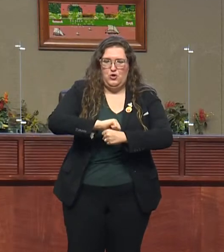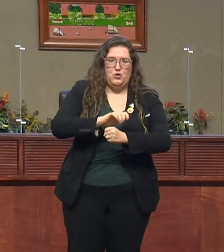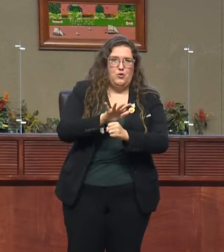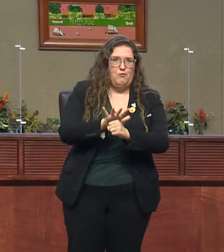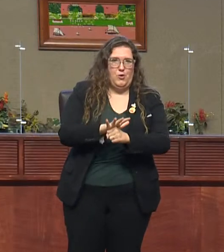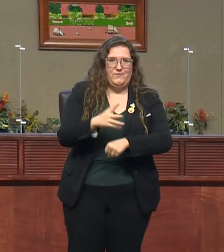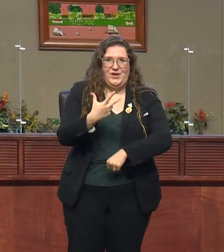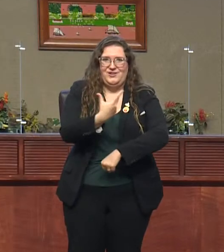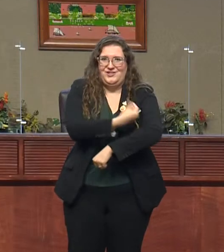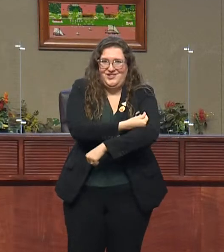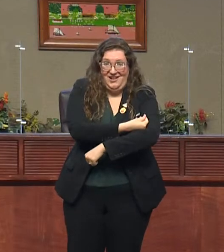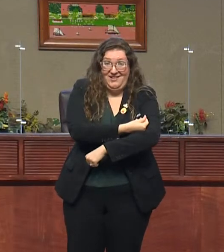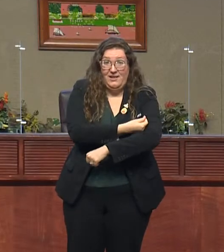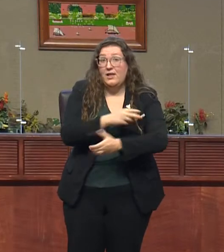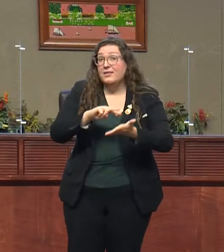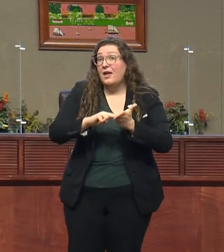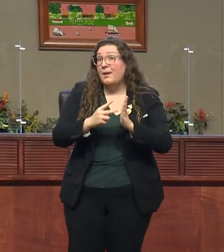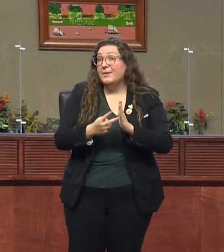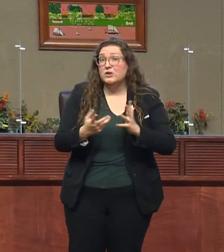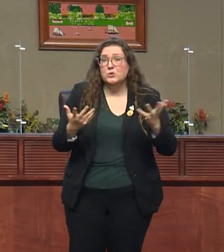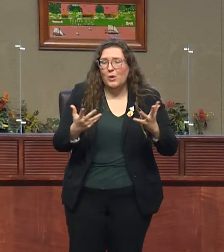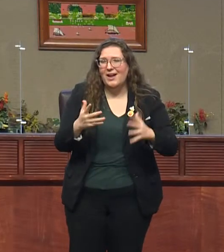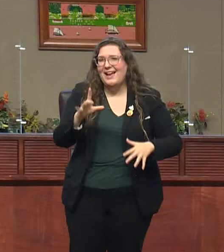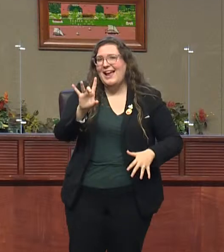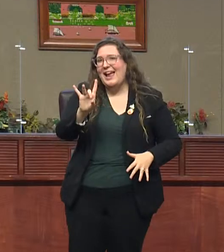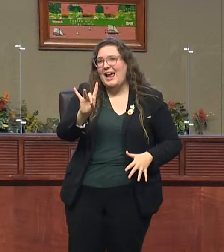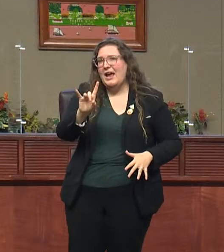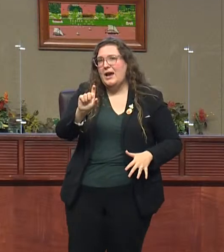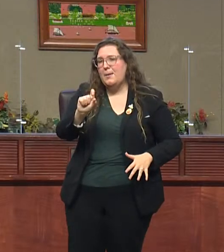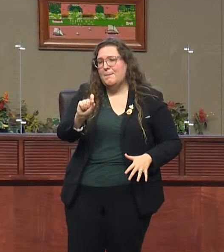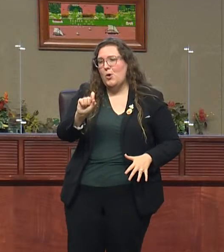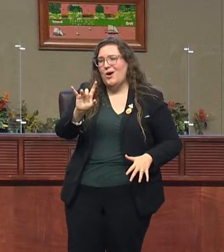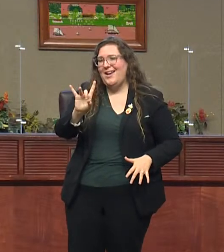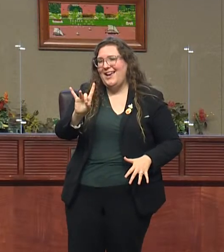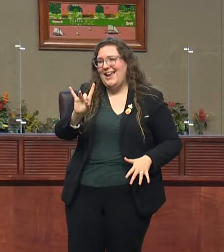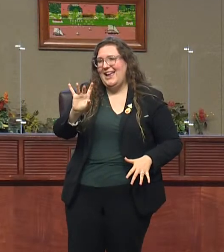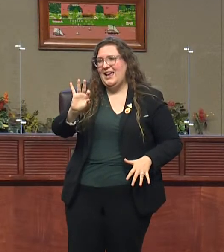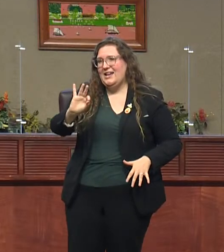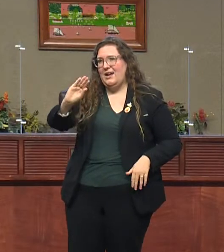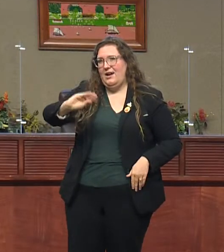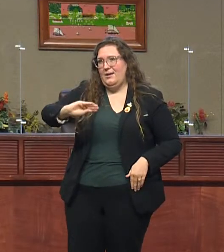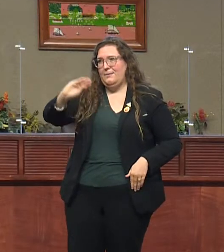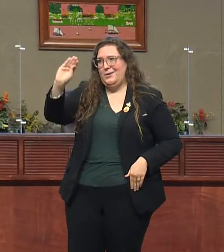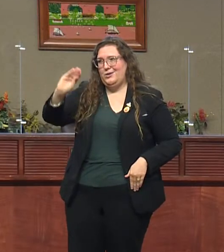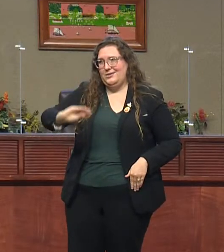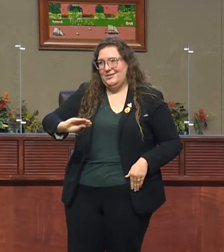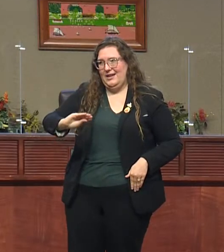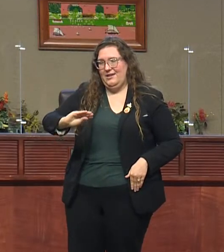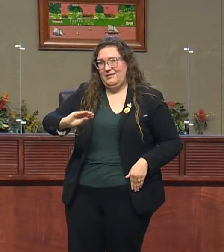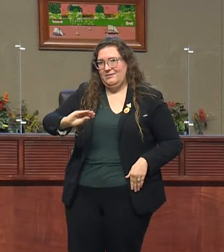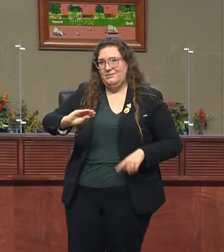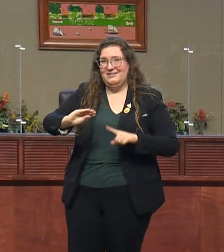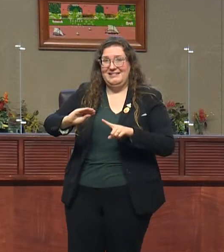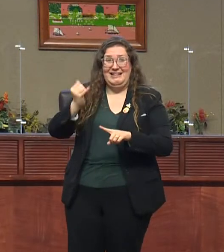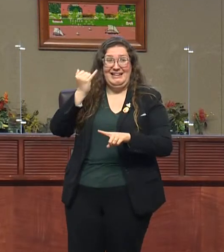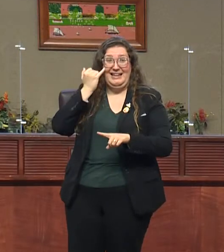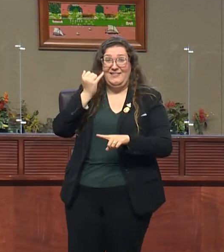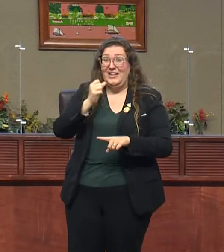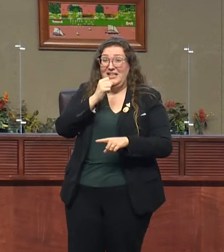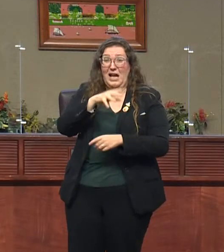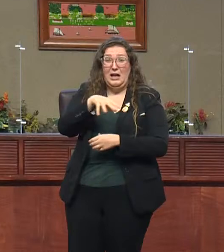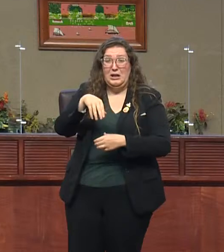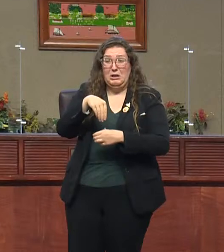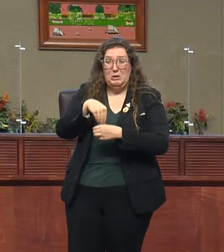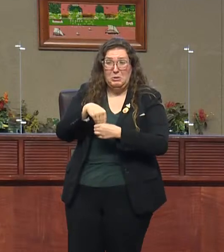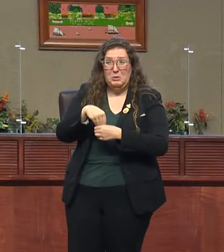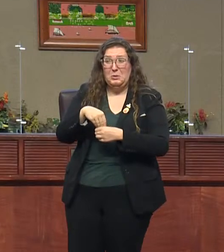our population. Now, that percentage is a little bit higher if you exclude 18 and younger, because that